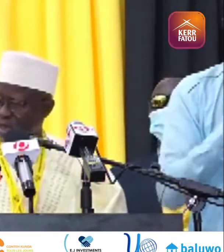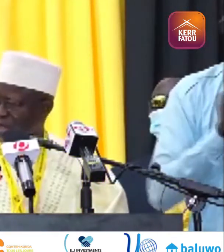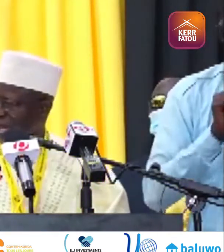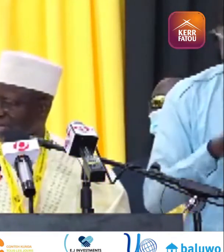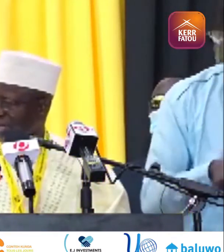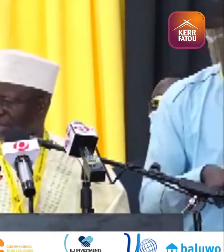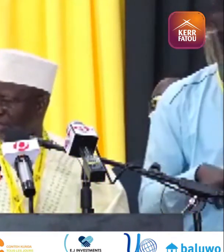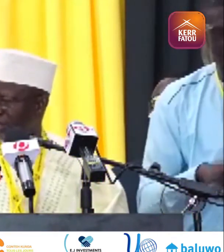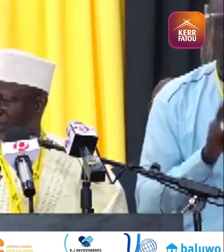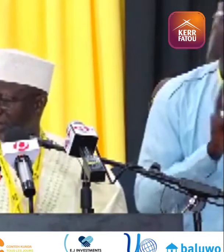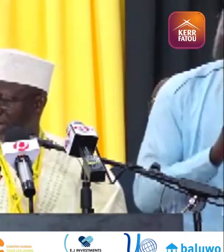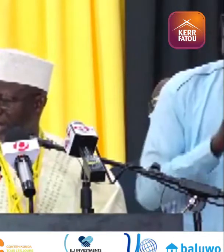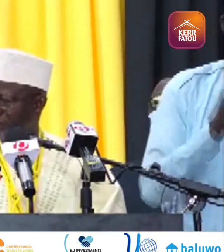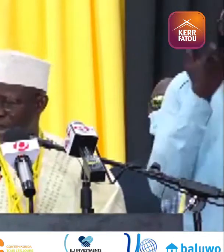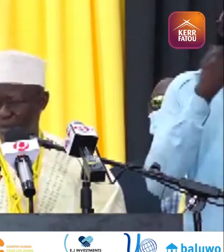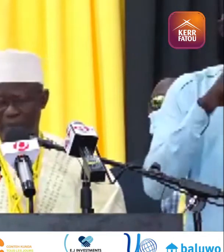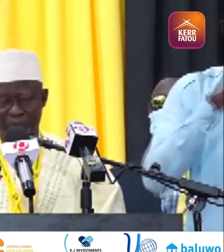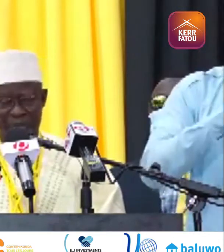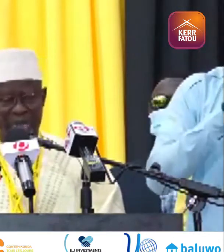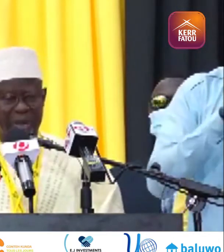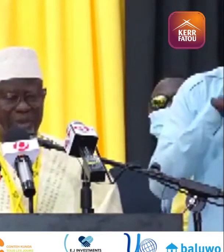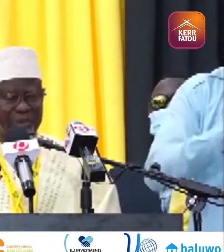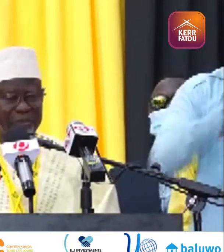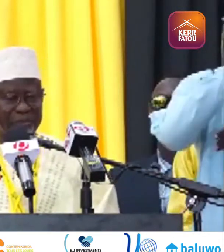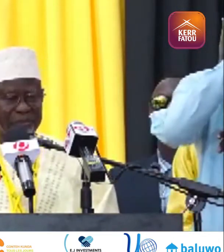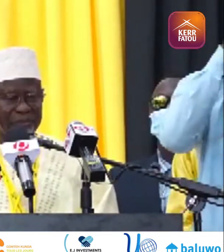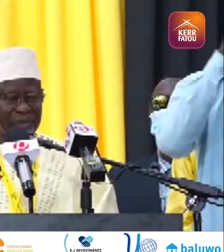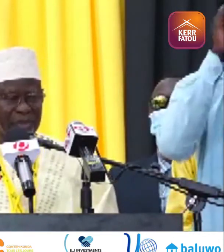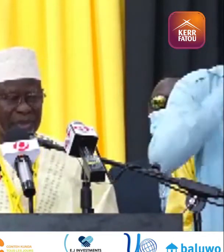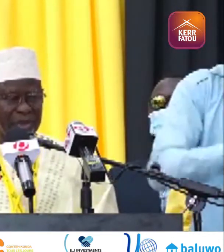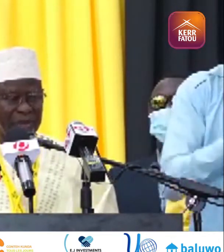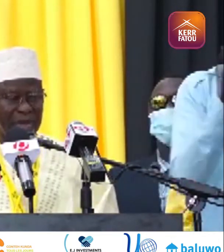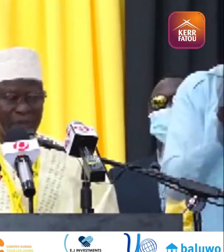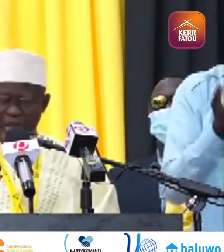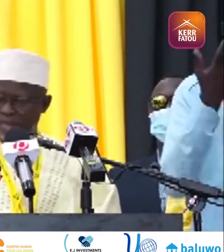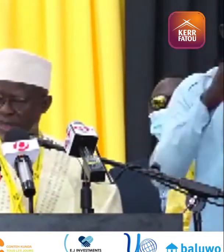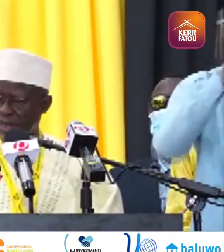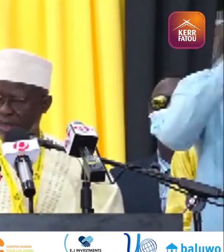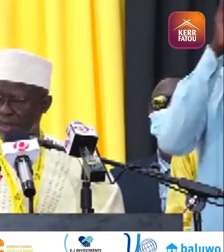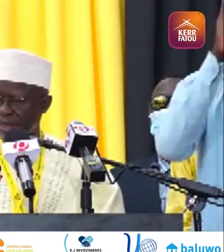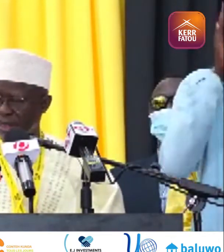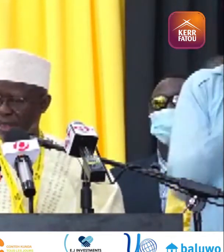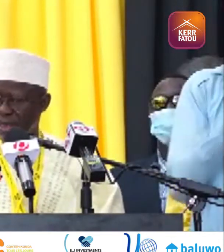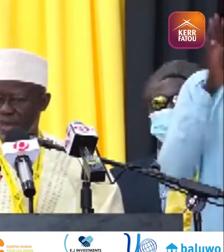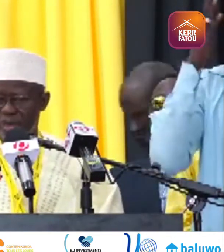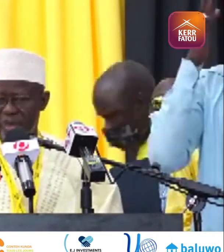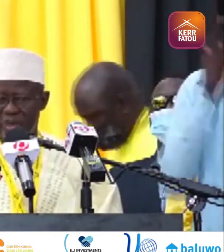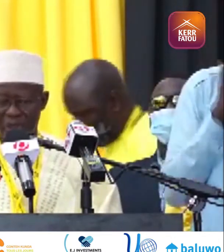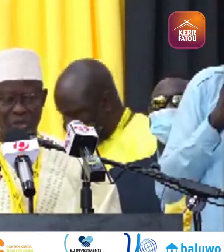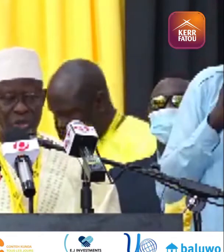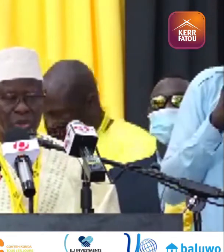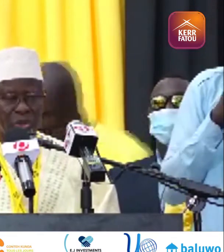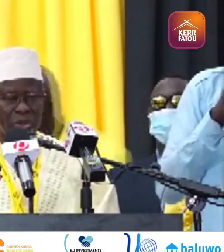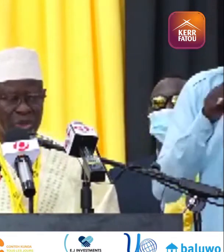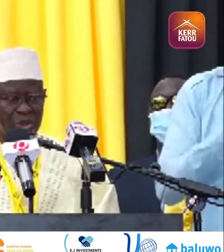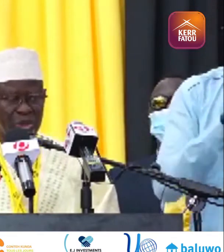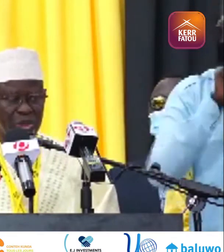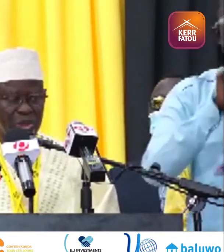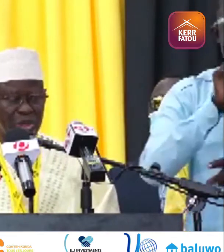When there was disaster at Brikama, my party